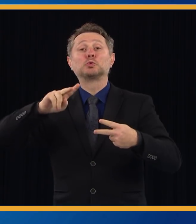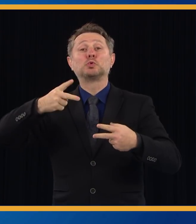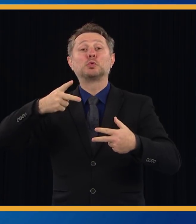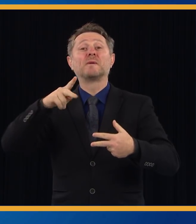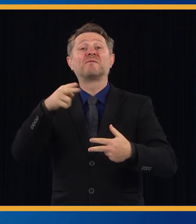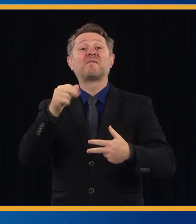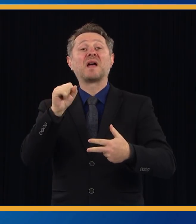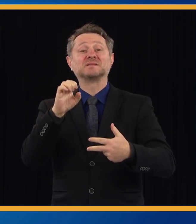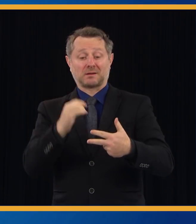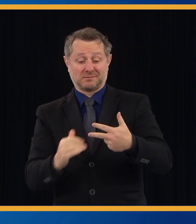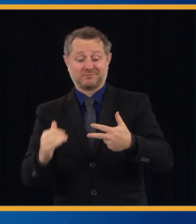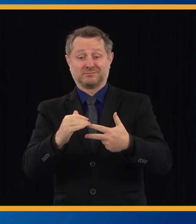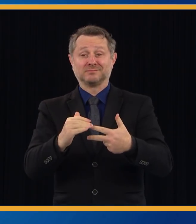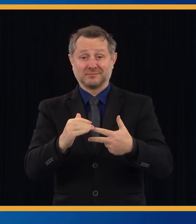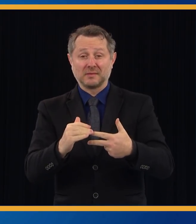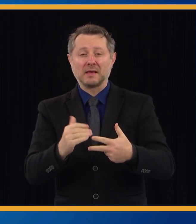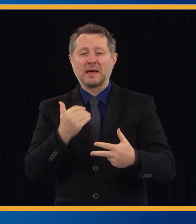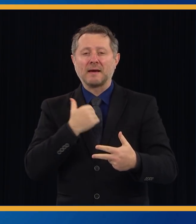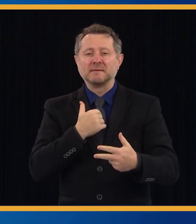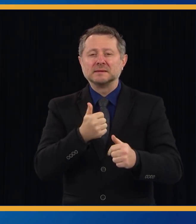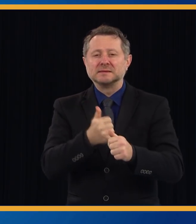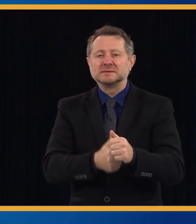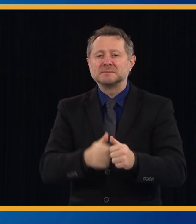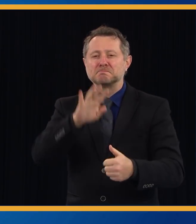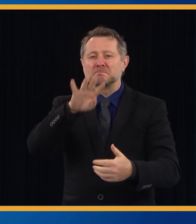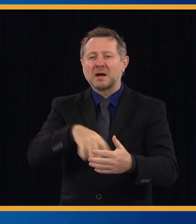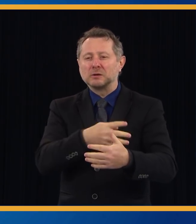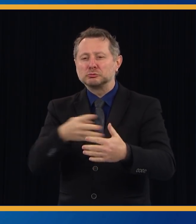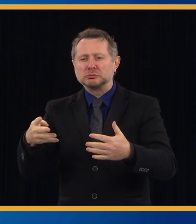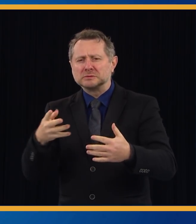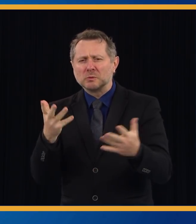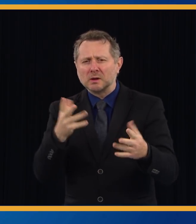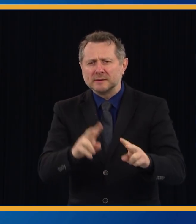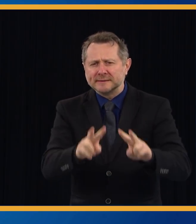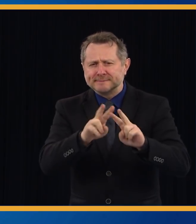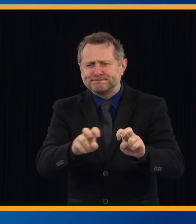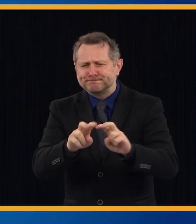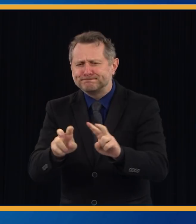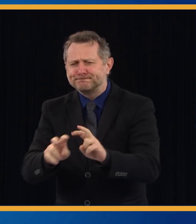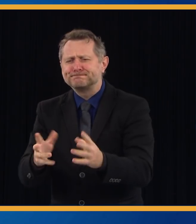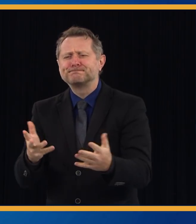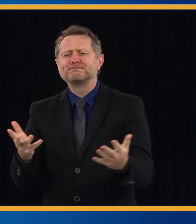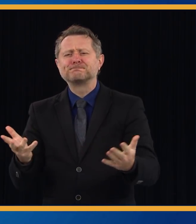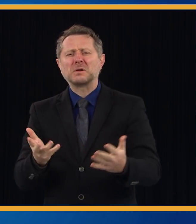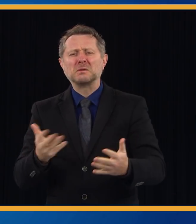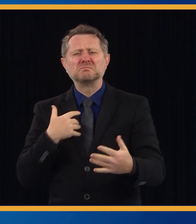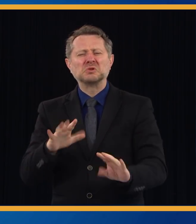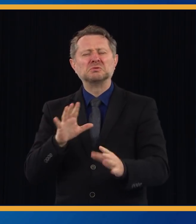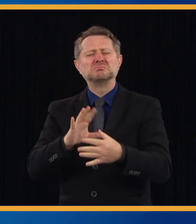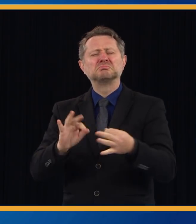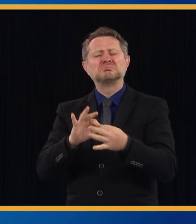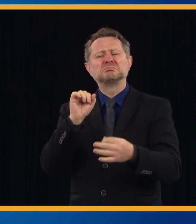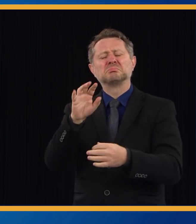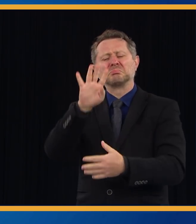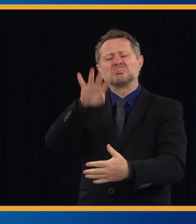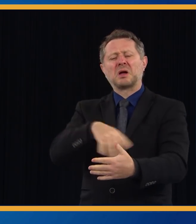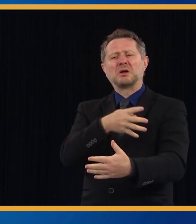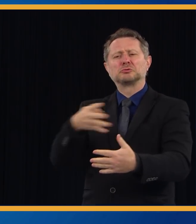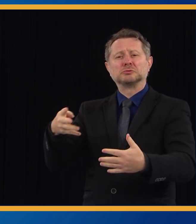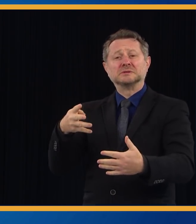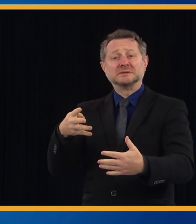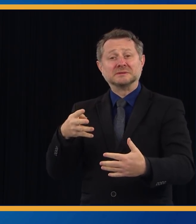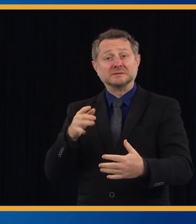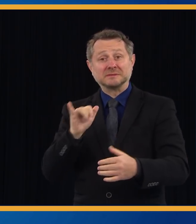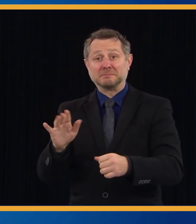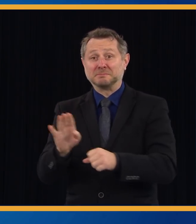a business-by-business analysis using the matrix that we've discussed. How essential a service does